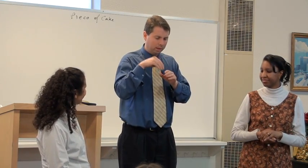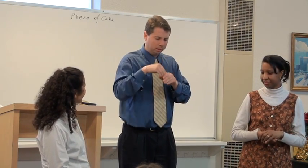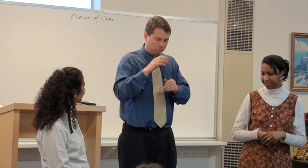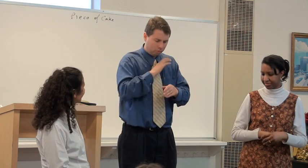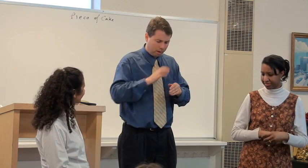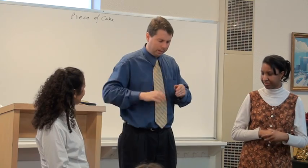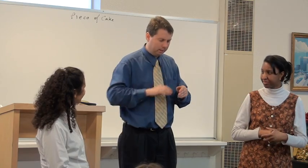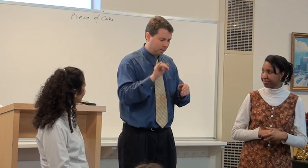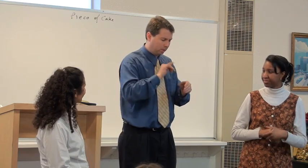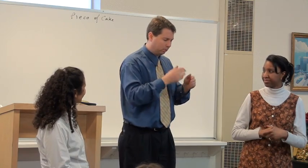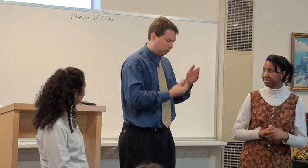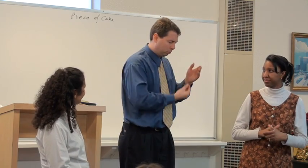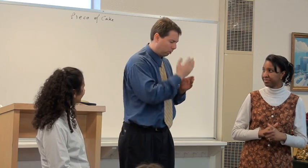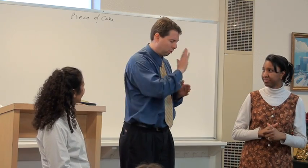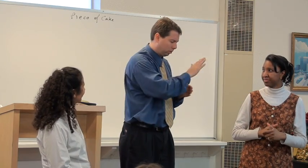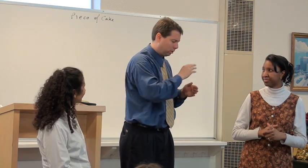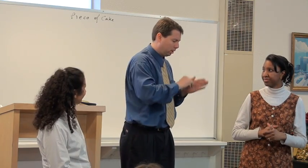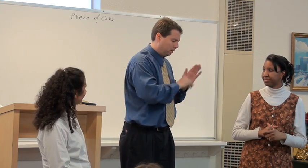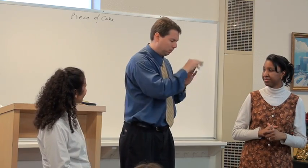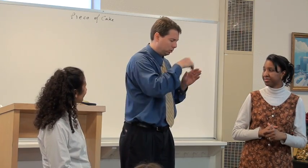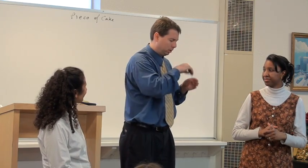in Christ, and also to grow her maturity in